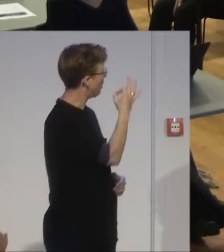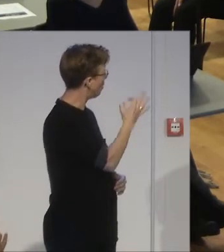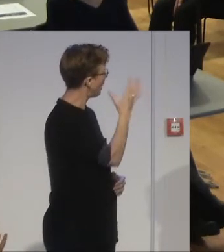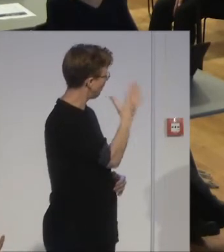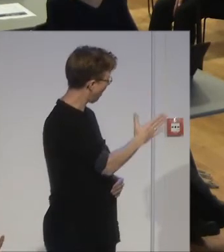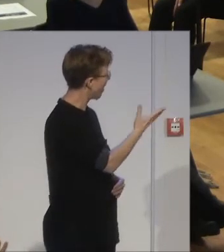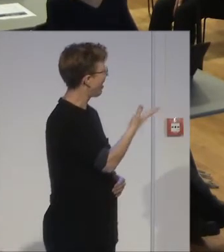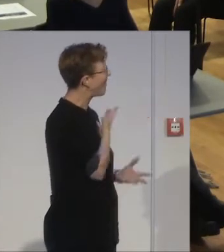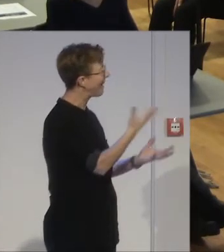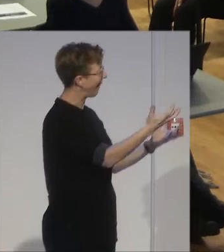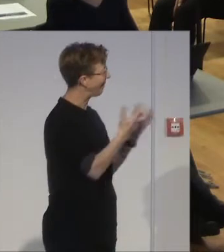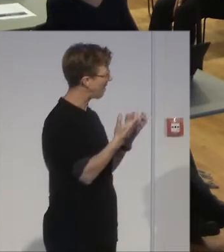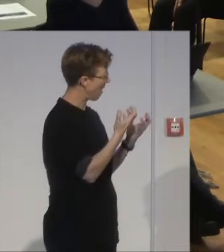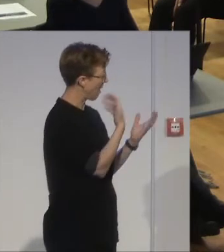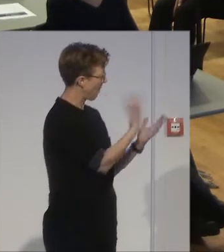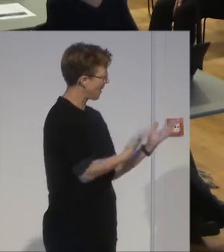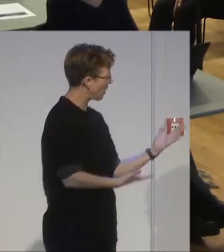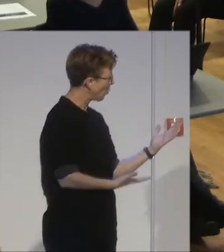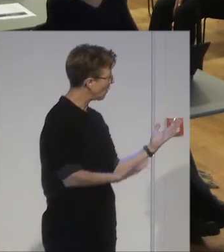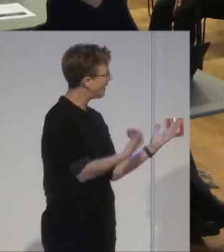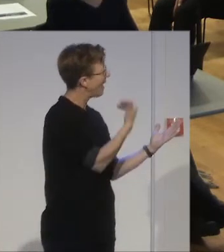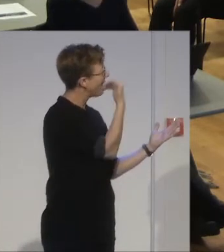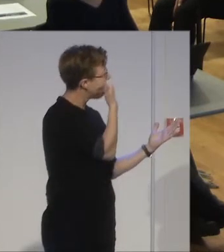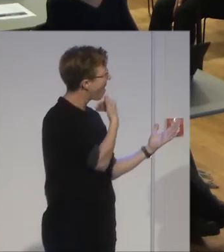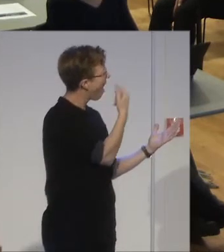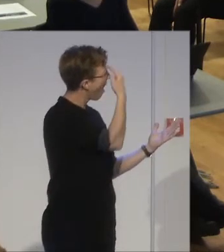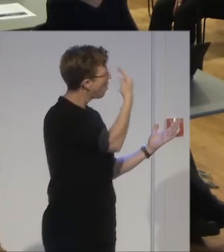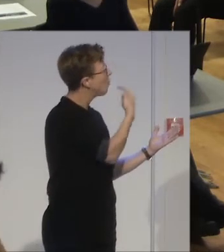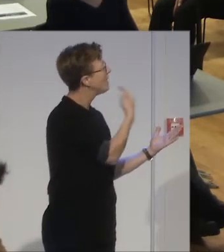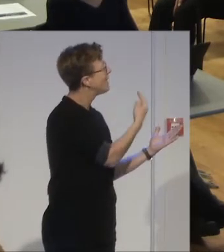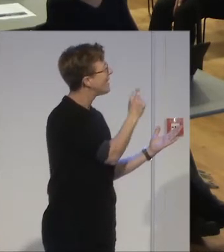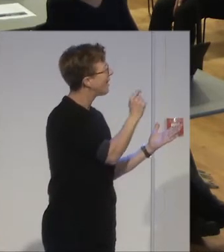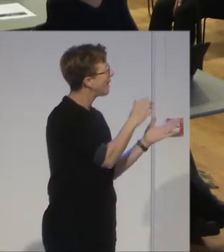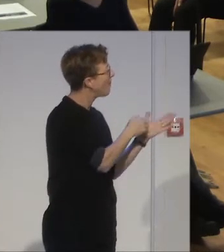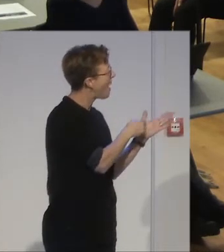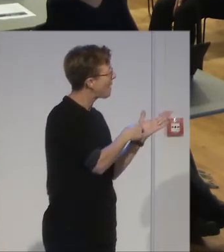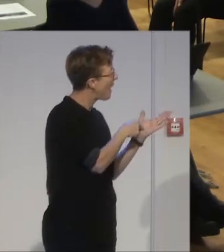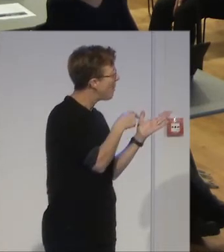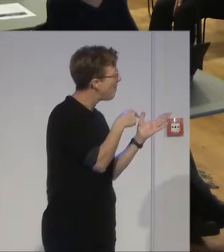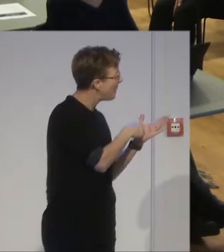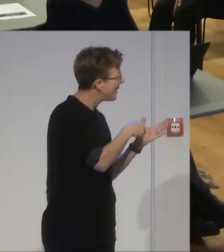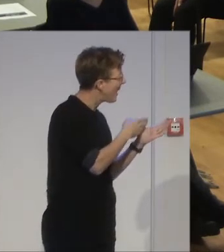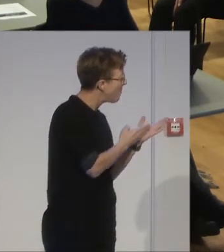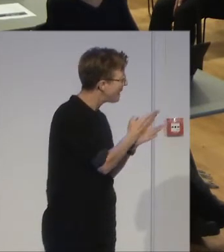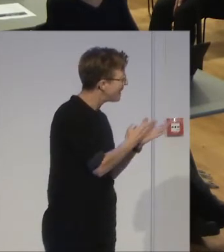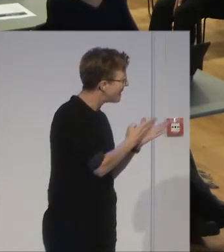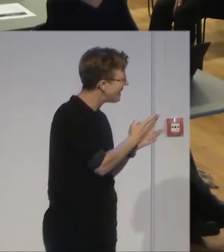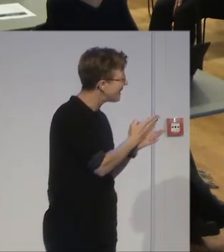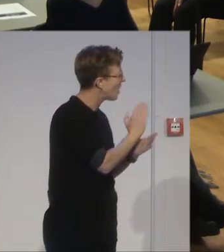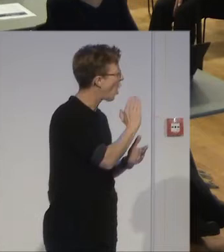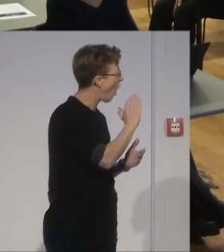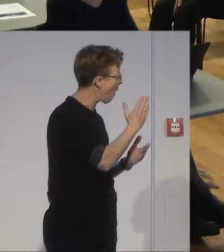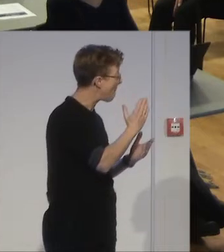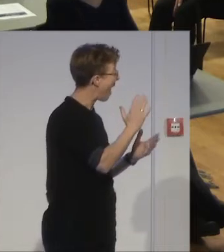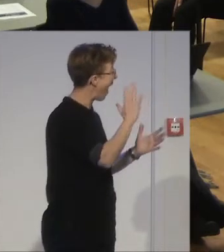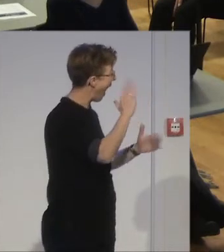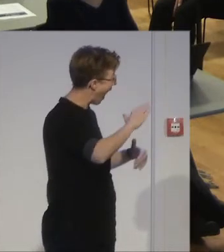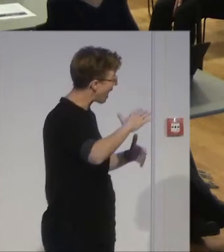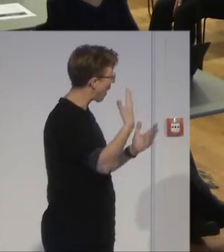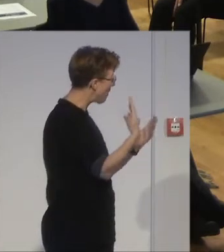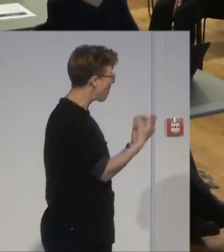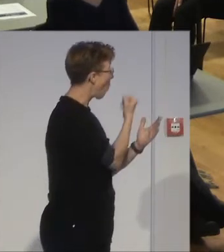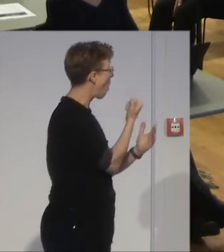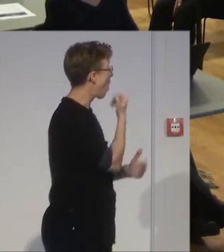interesting presentation. Can you be more precise about the advantage of being a native